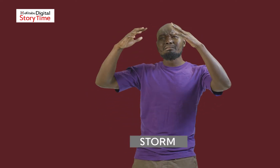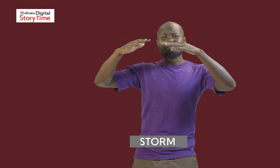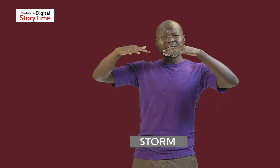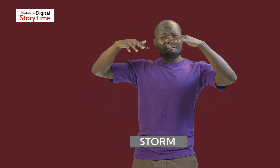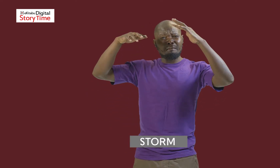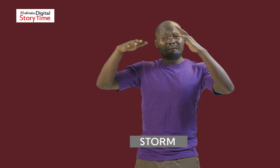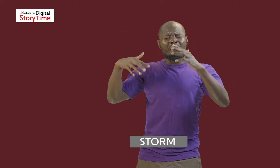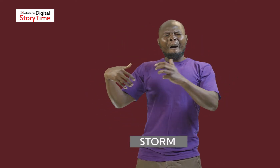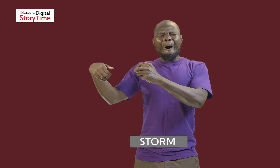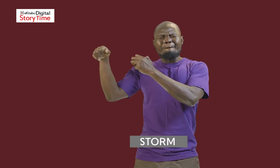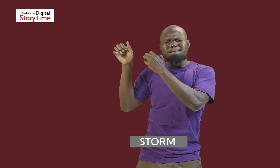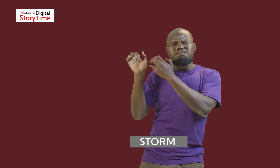Storm.